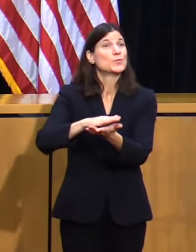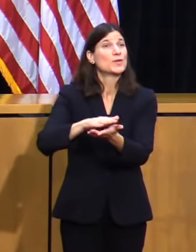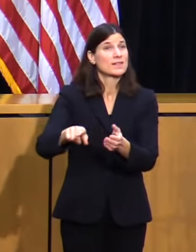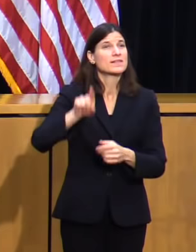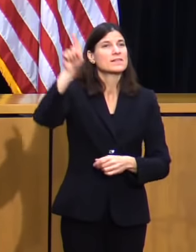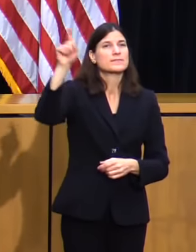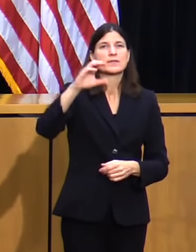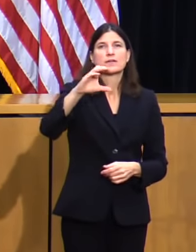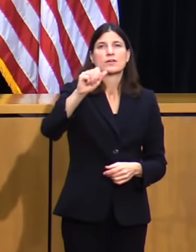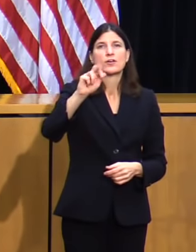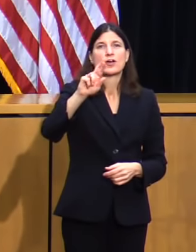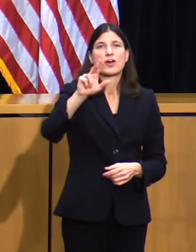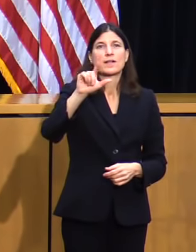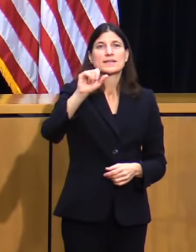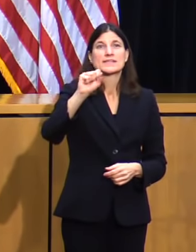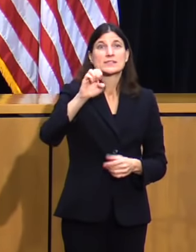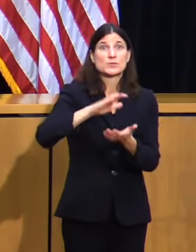year.